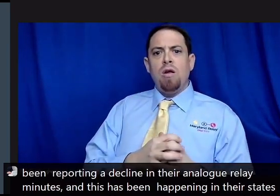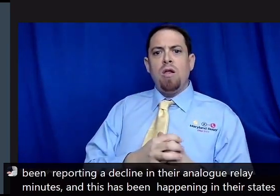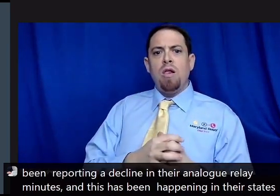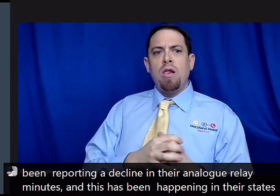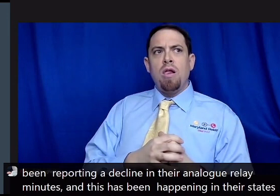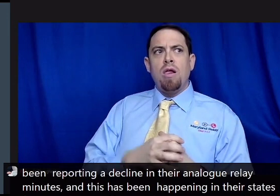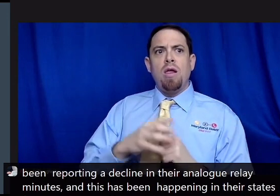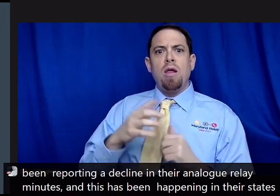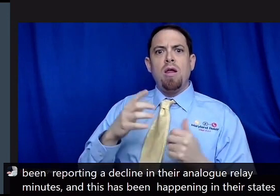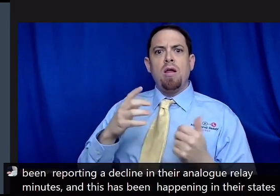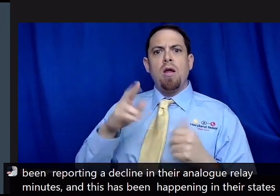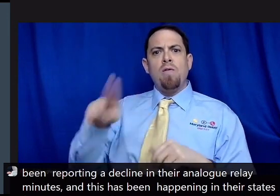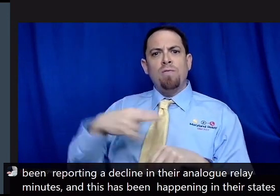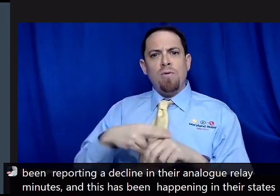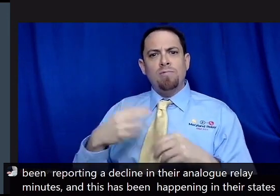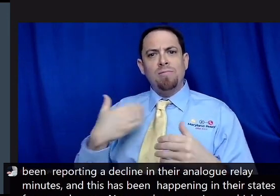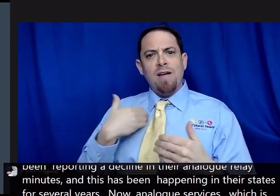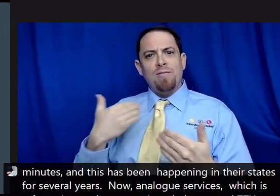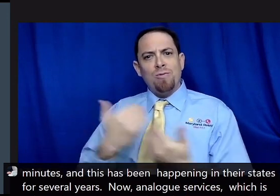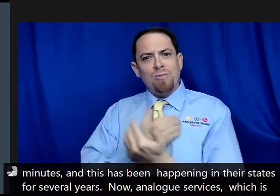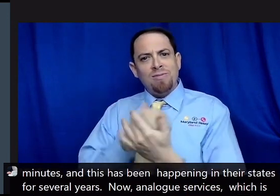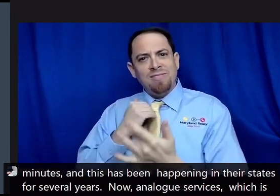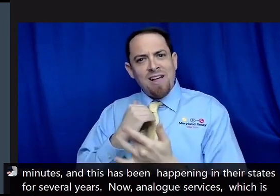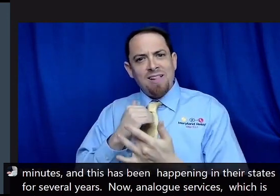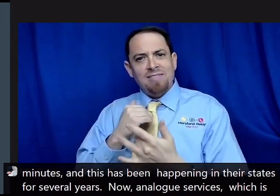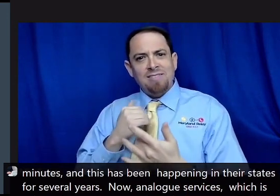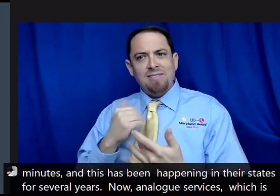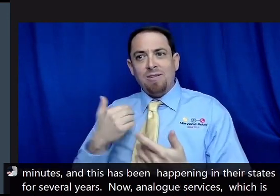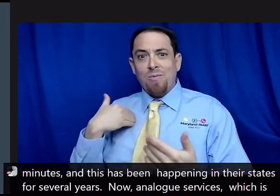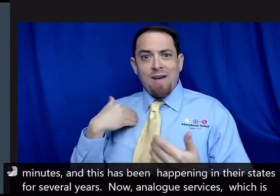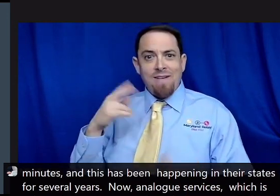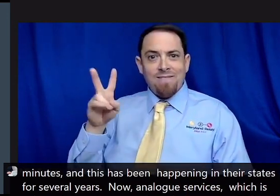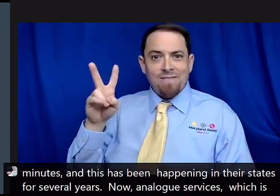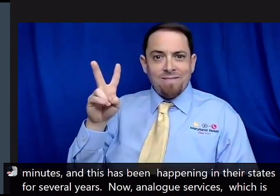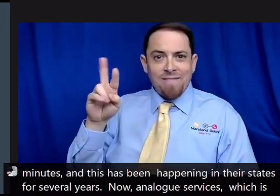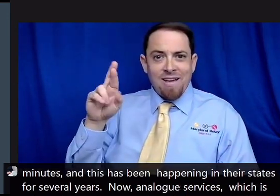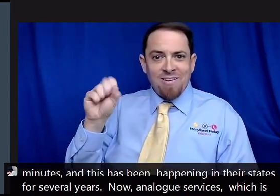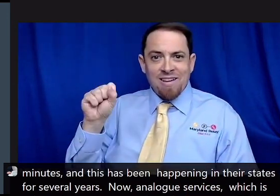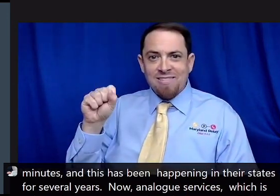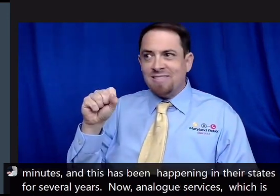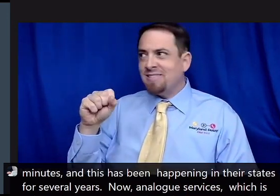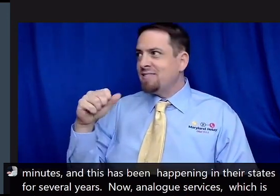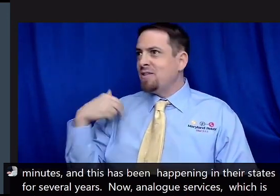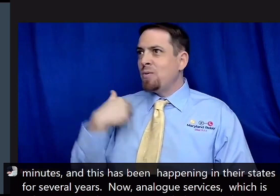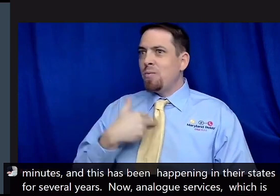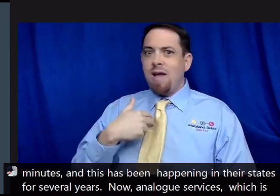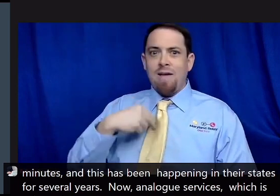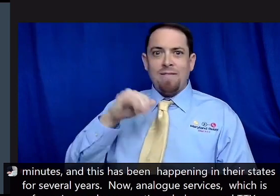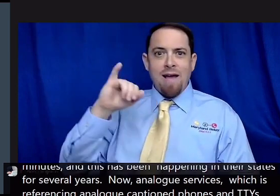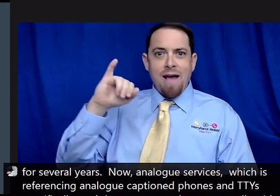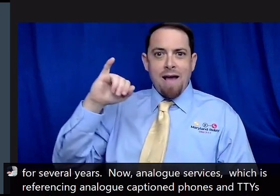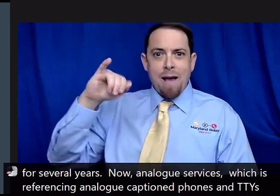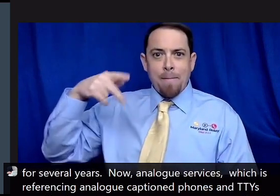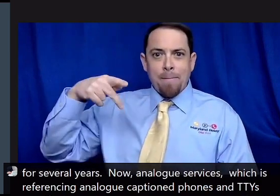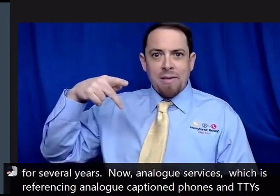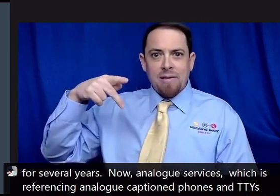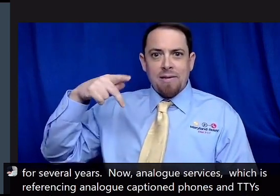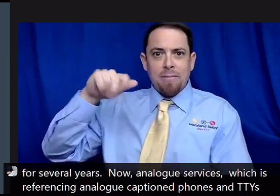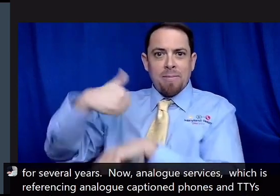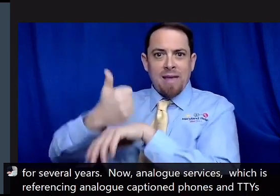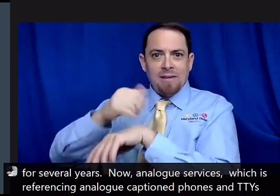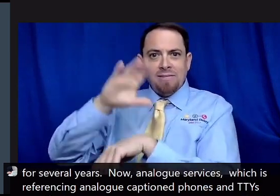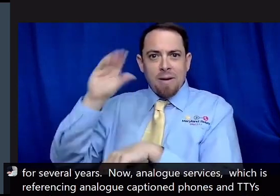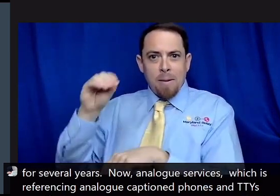specifically, and those customer bases, naturally with the advent of new technology, VRS,